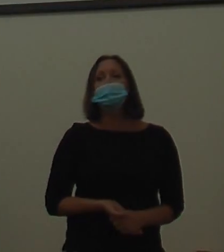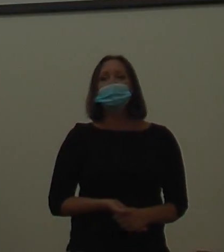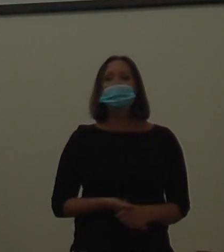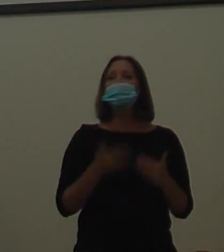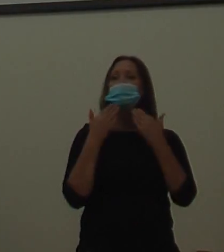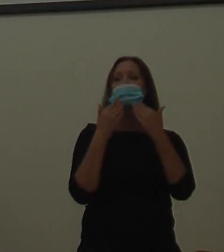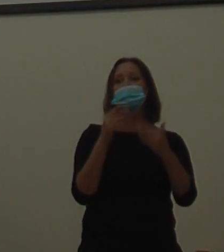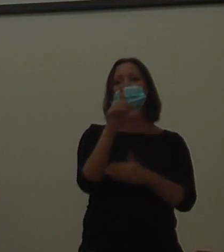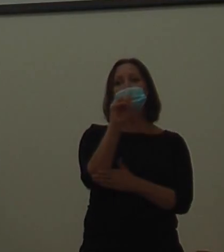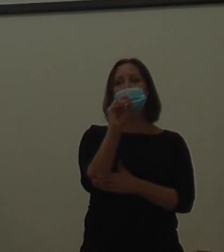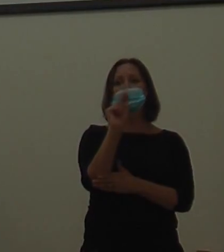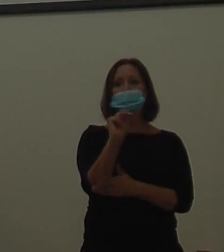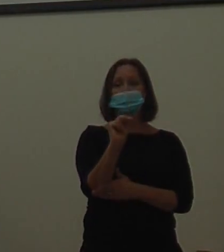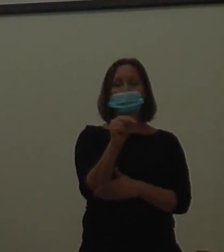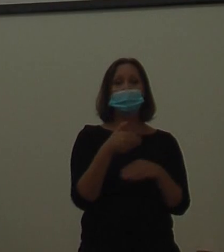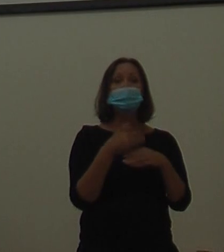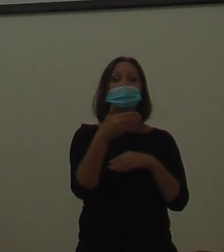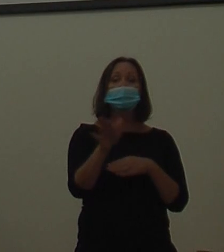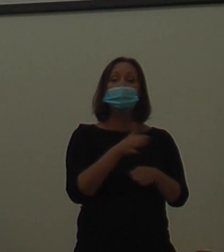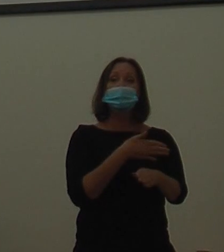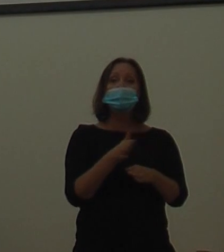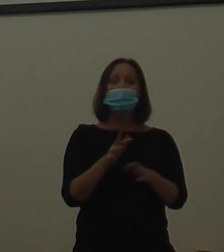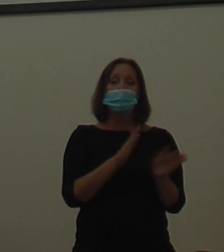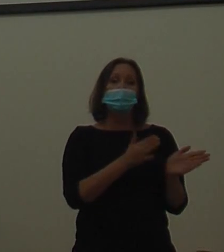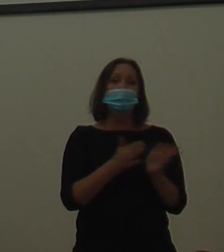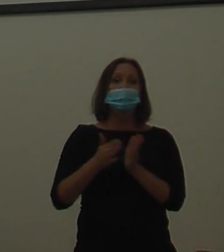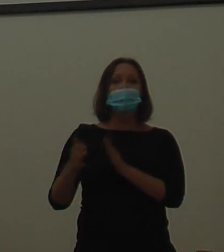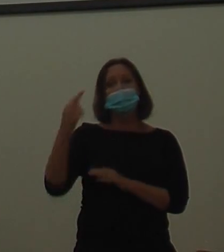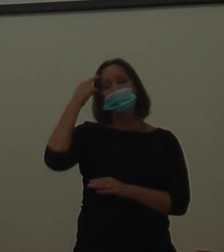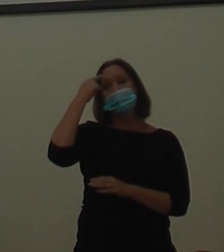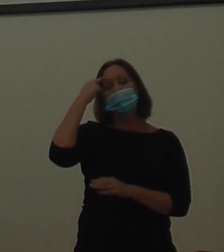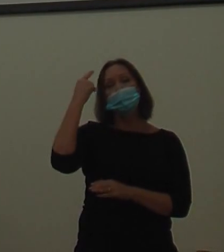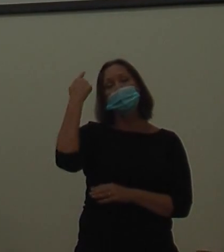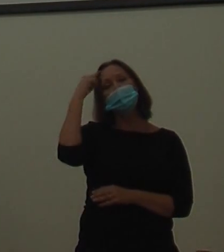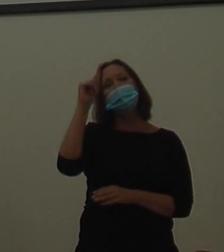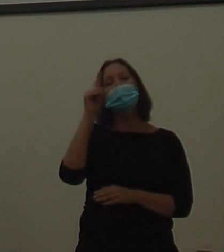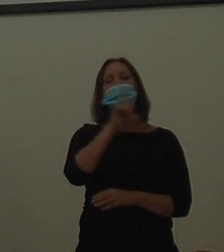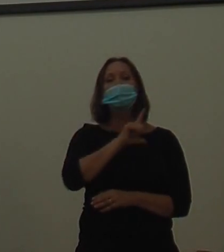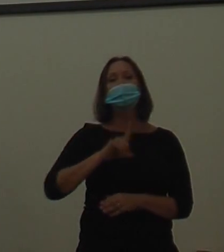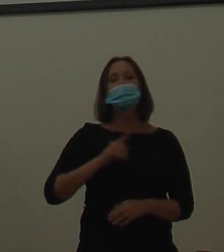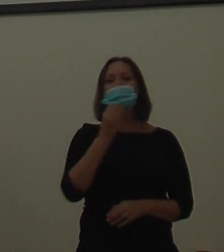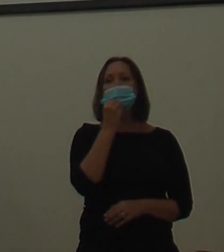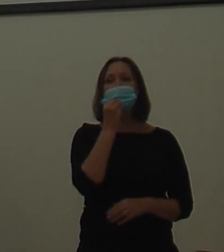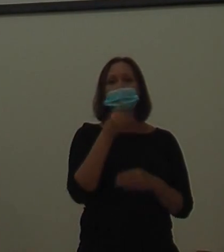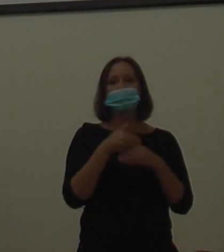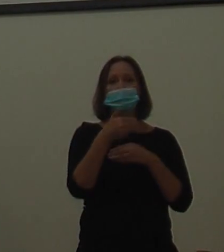Thank you, Lon. This next song will prepare minds for communion service to follow.